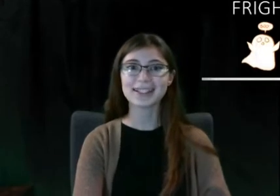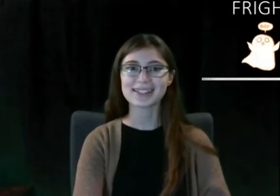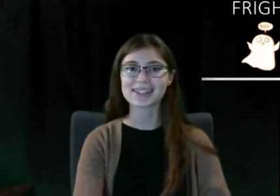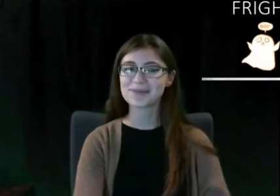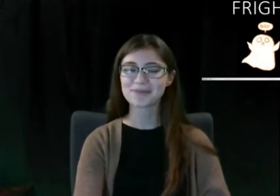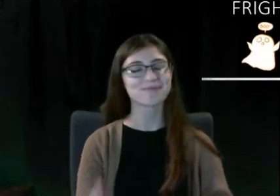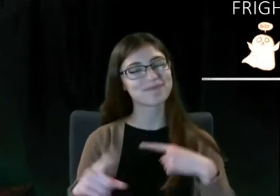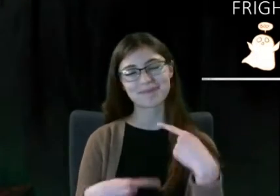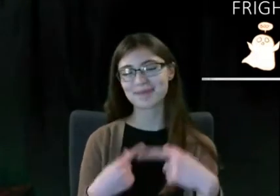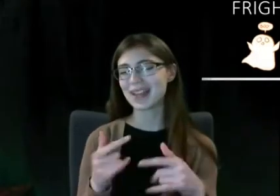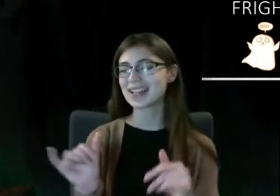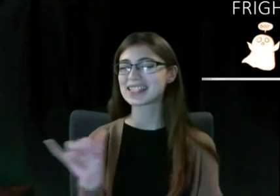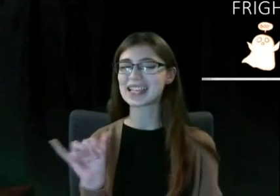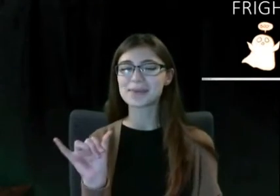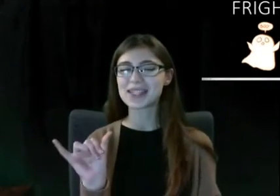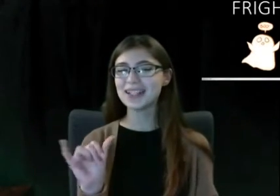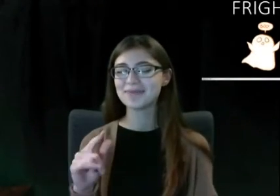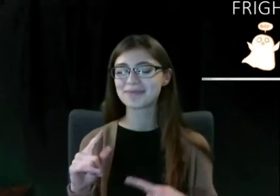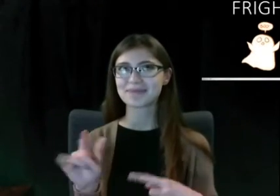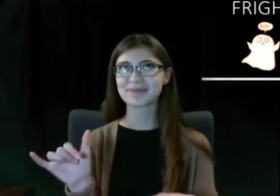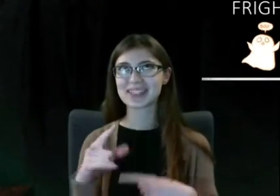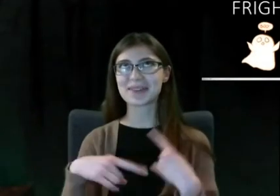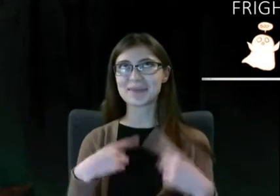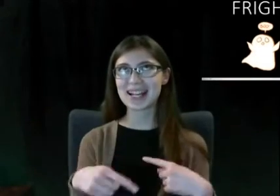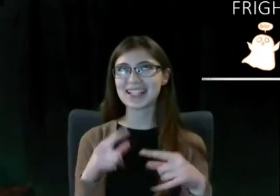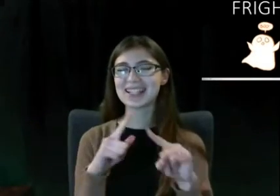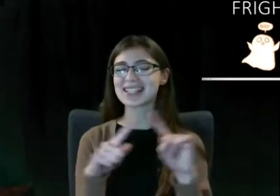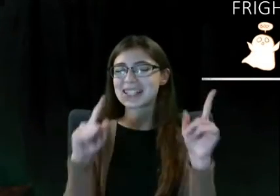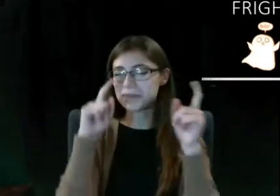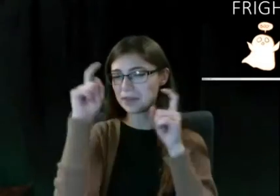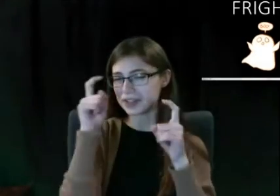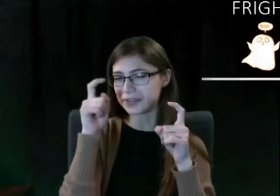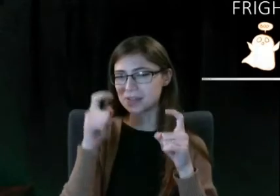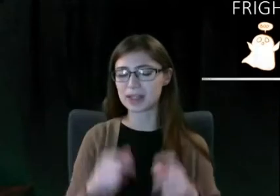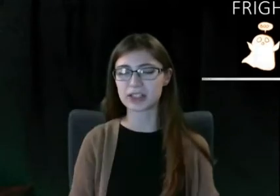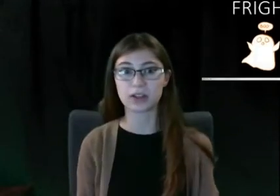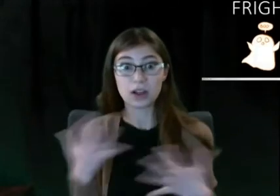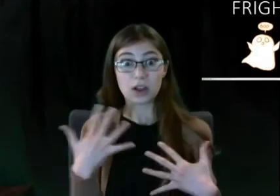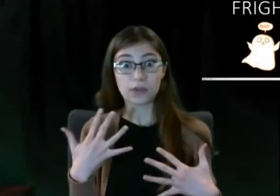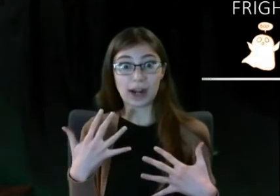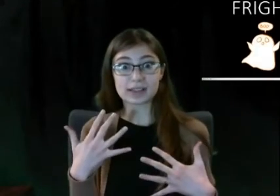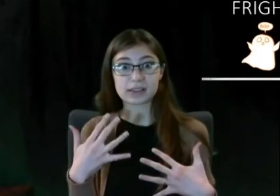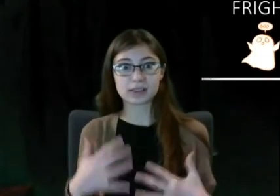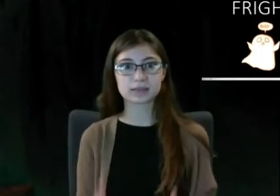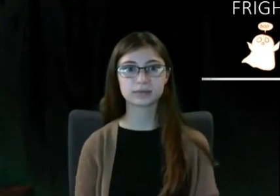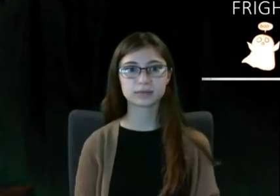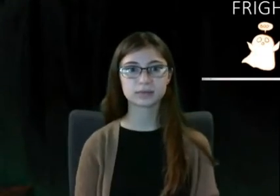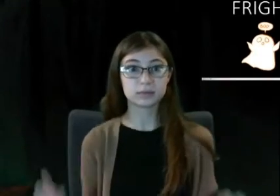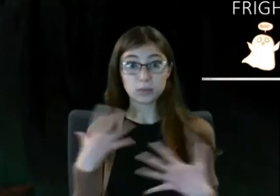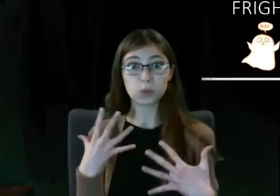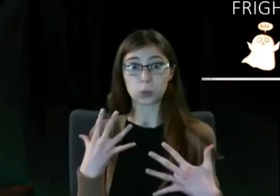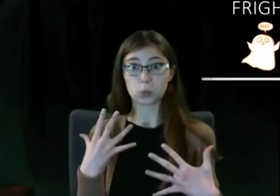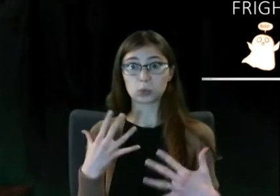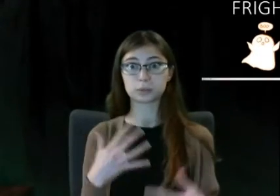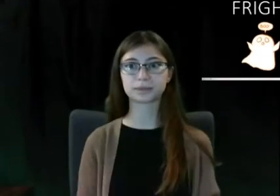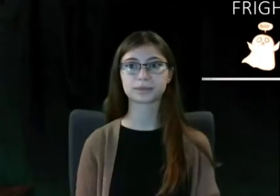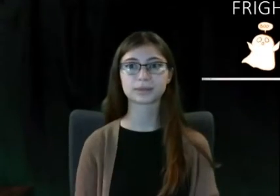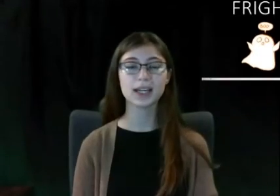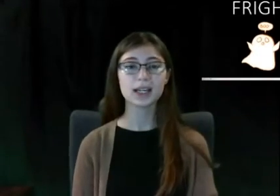Frightened. Same sign, different facial expression. Frightened. Whew.